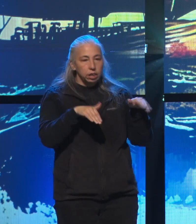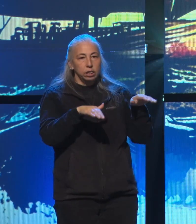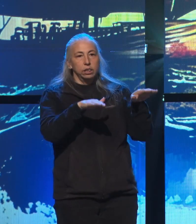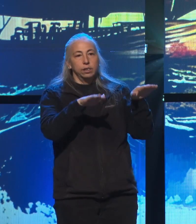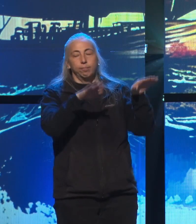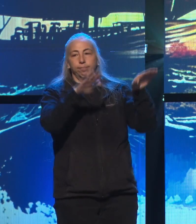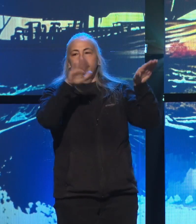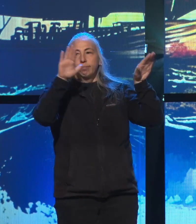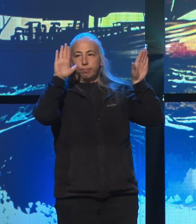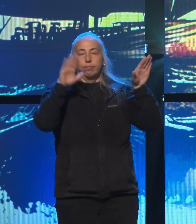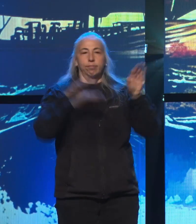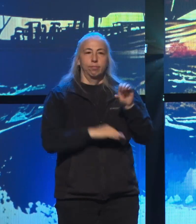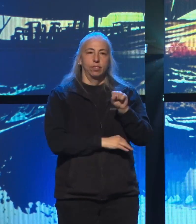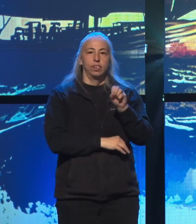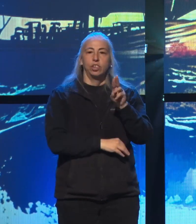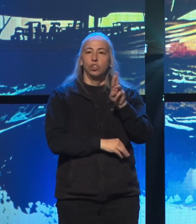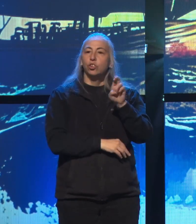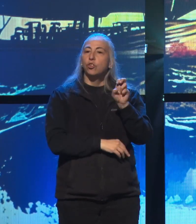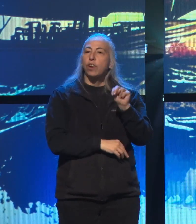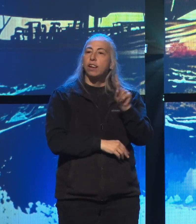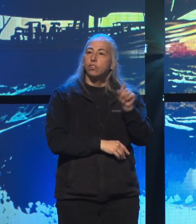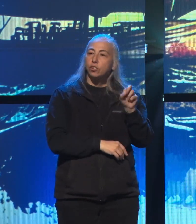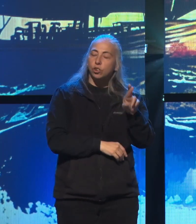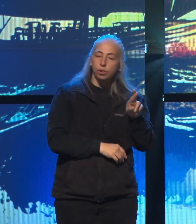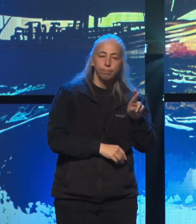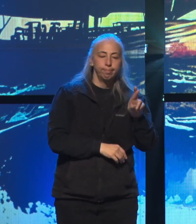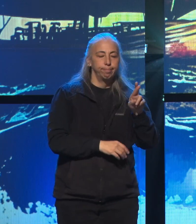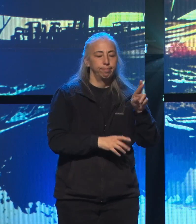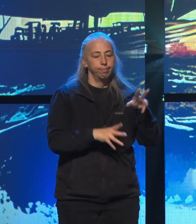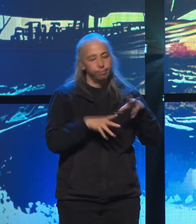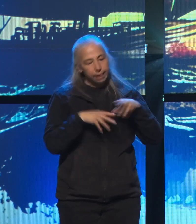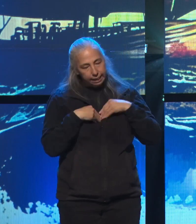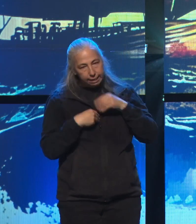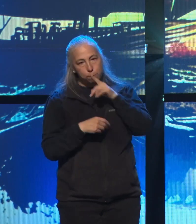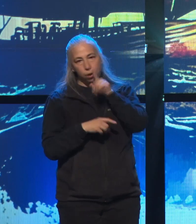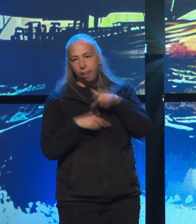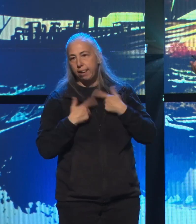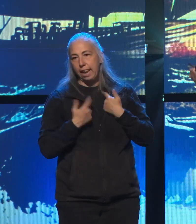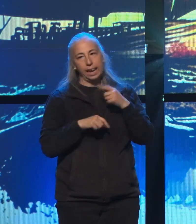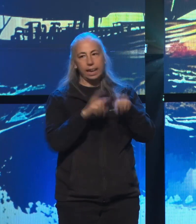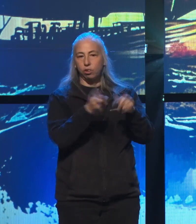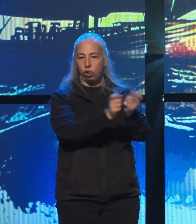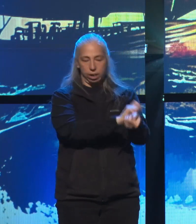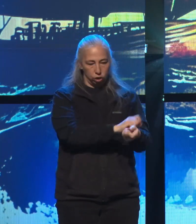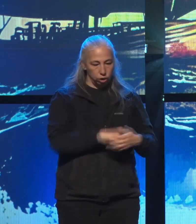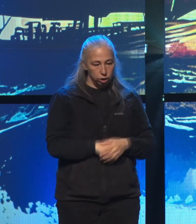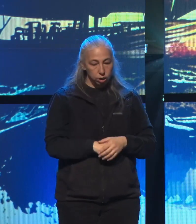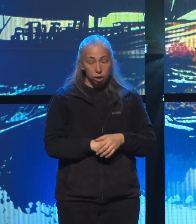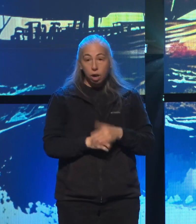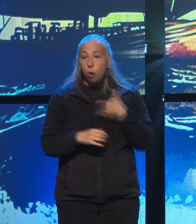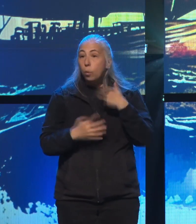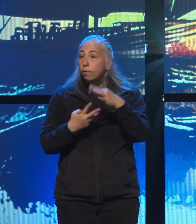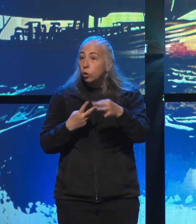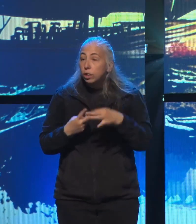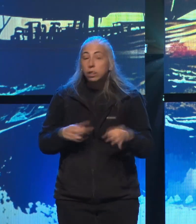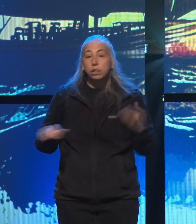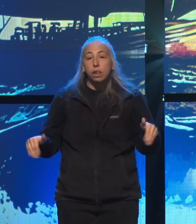to surrender, to accept the reality. So we're faced with choices. Do I take action?